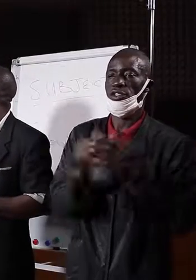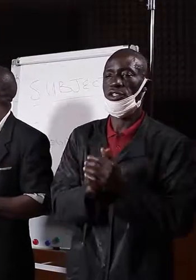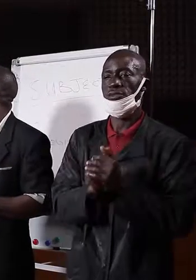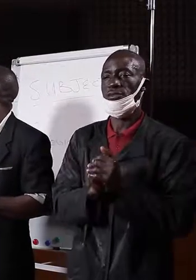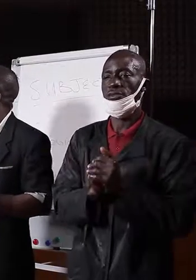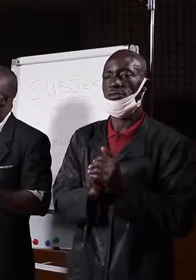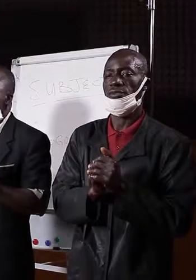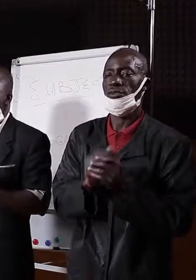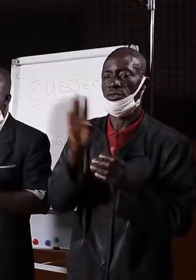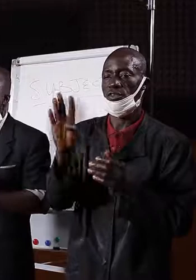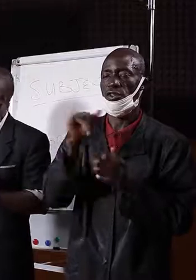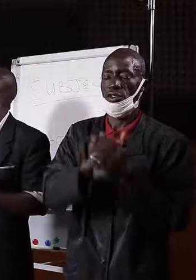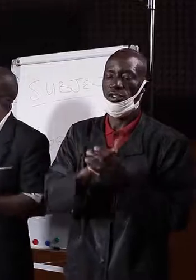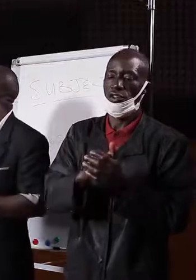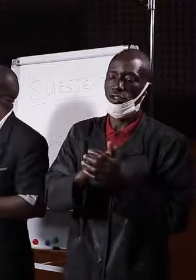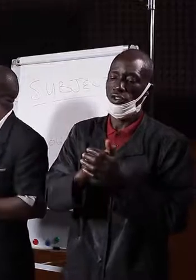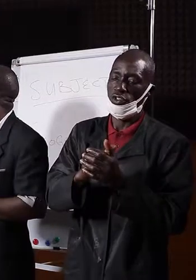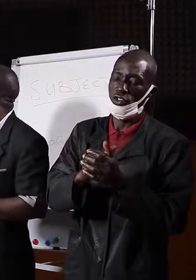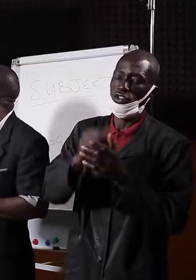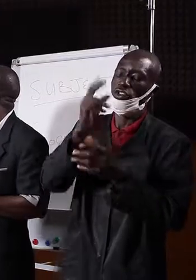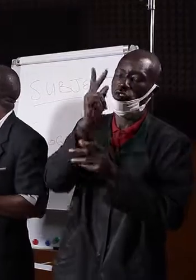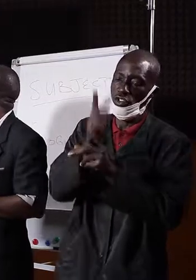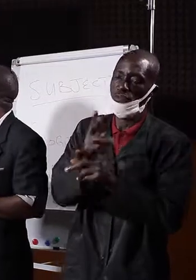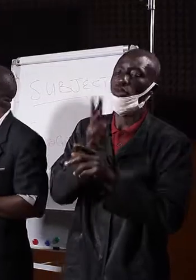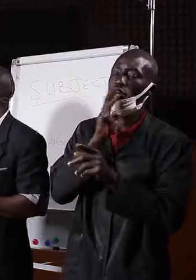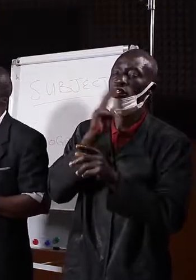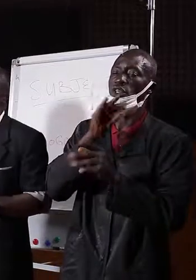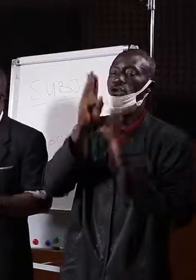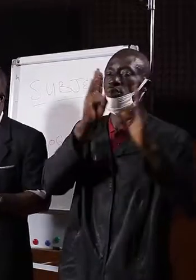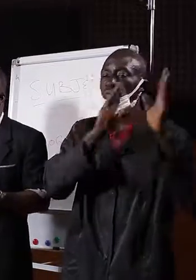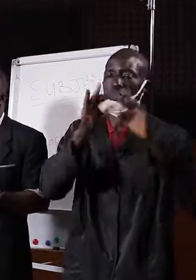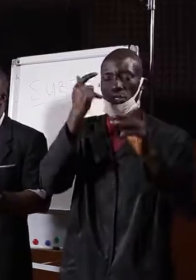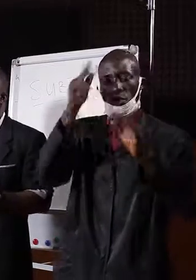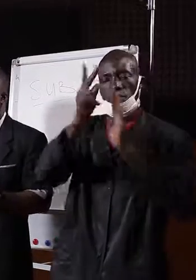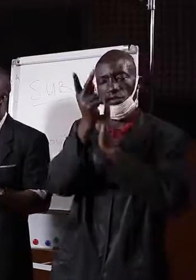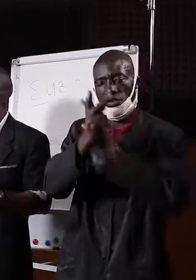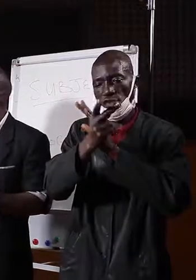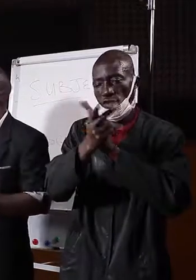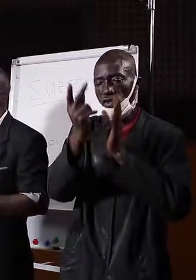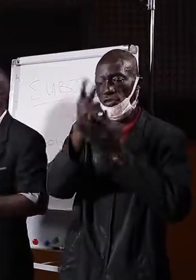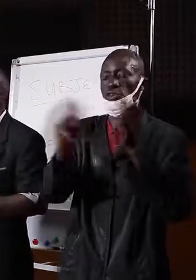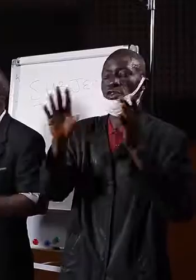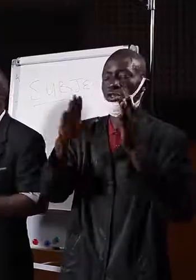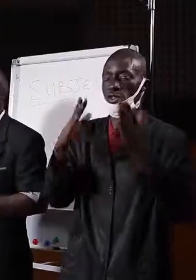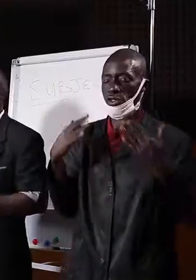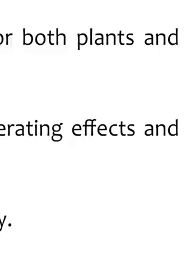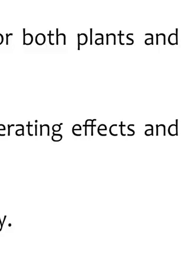D, it holds water and air for both plants and animals'